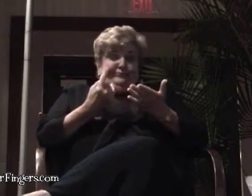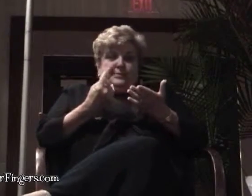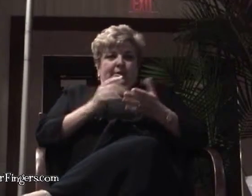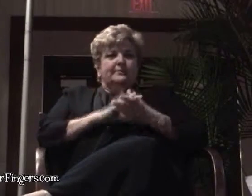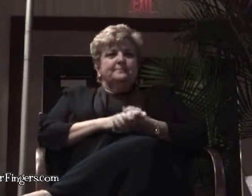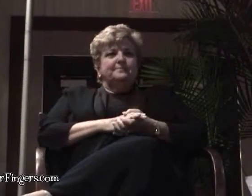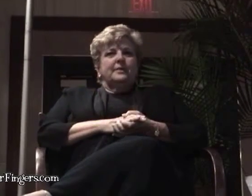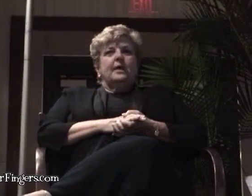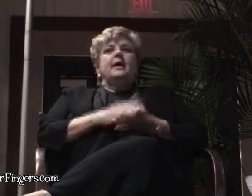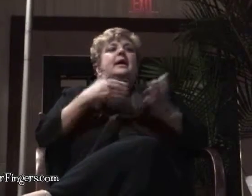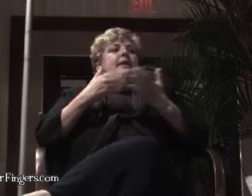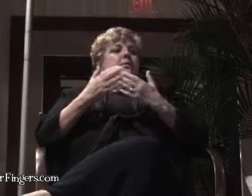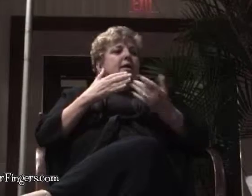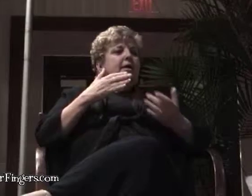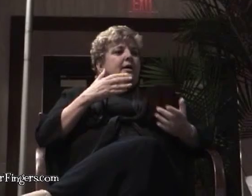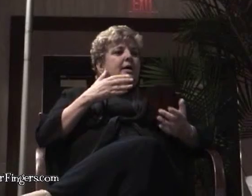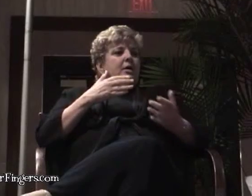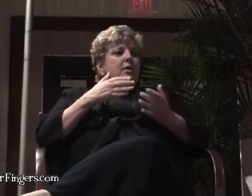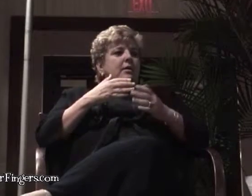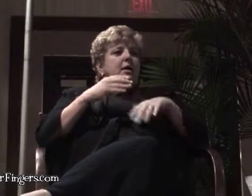So I told her I'd like to have a banana. She said, sure.